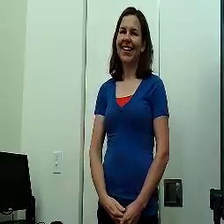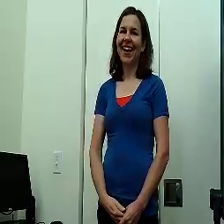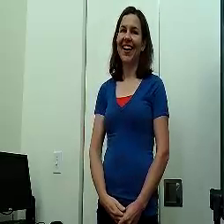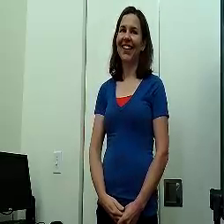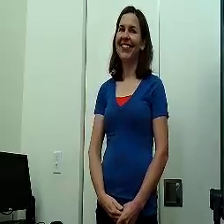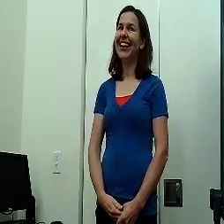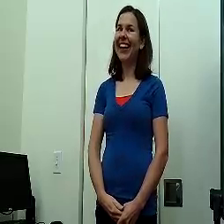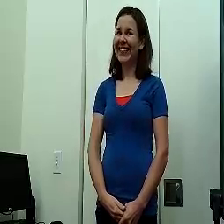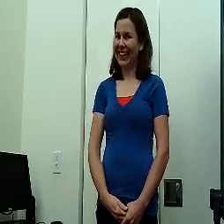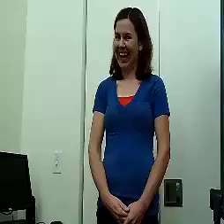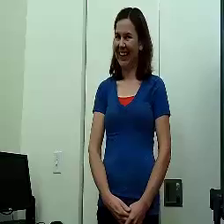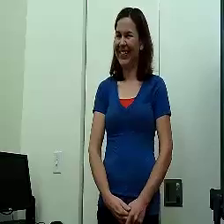Yeah, hard sign to know. I